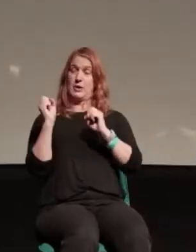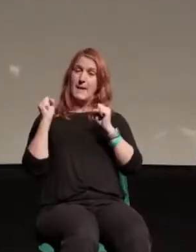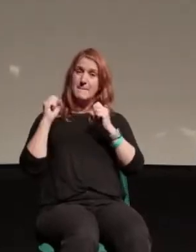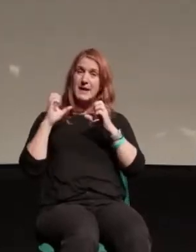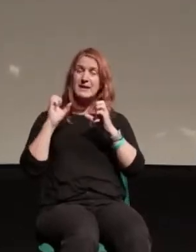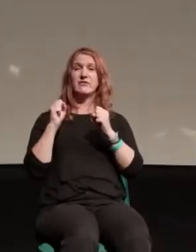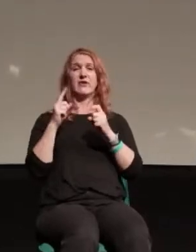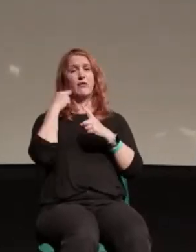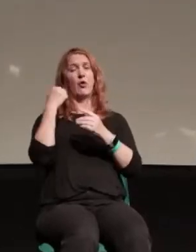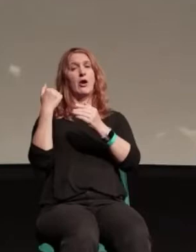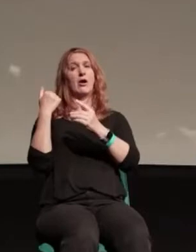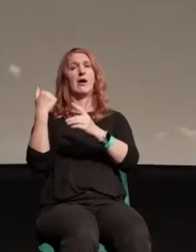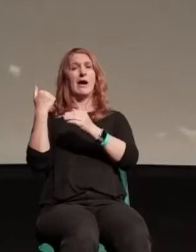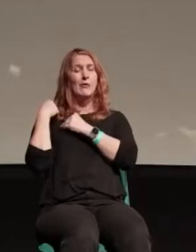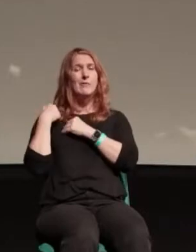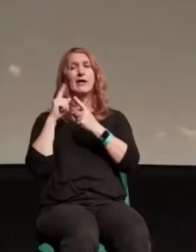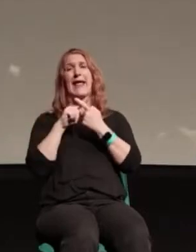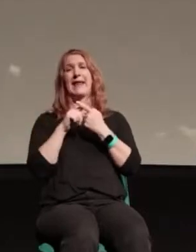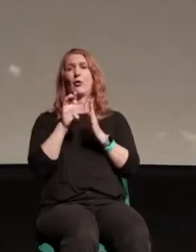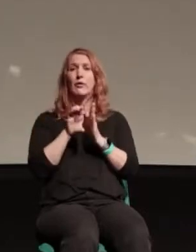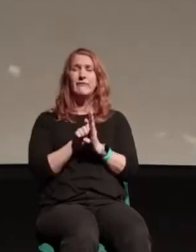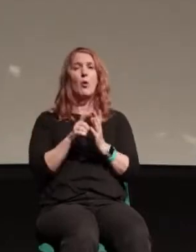and ethics that I encourage everyone to check out.